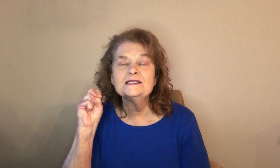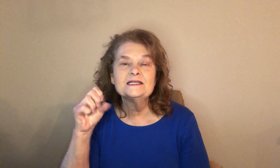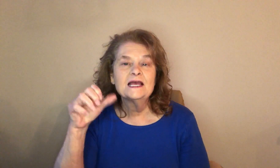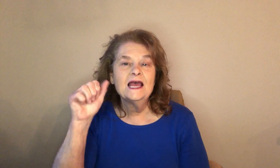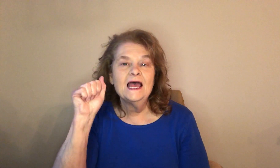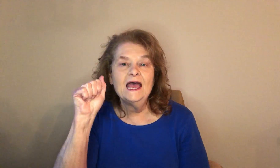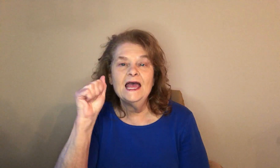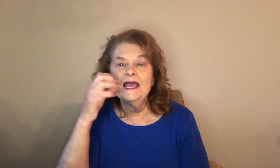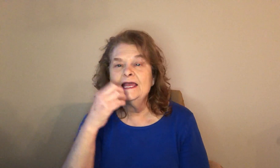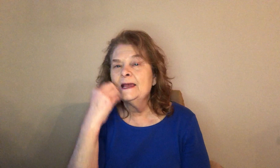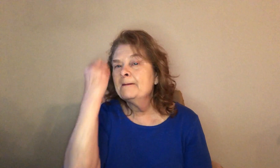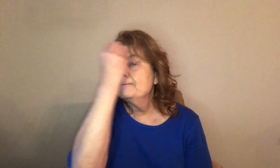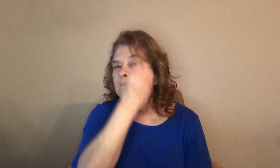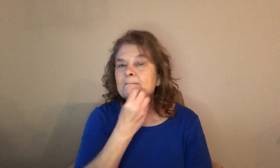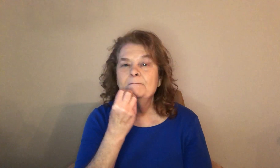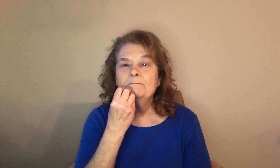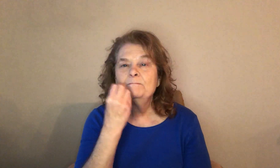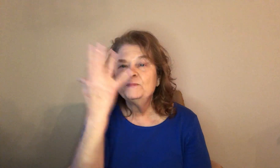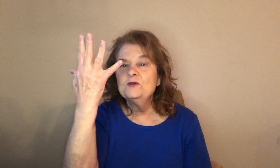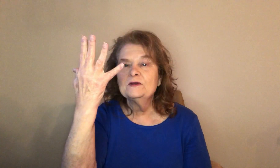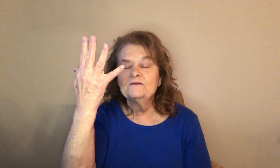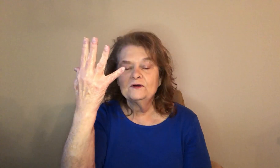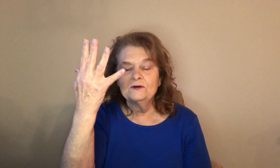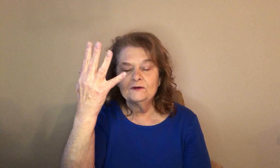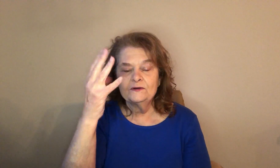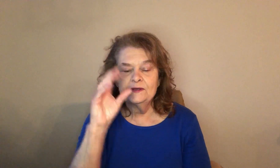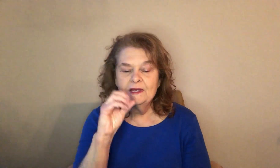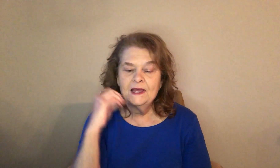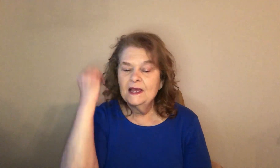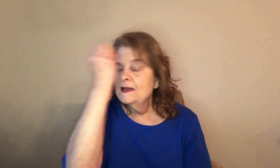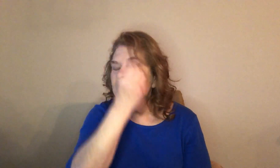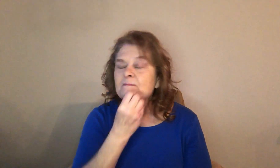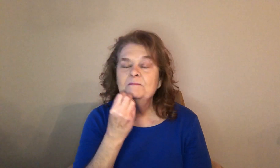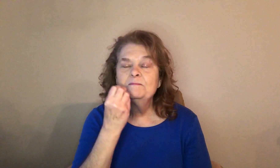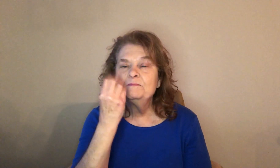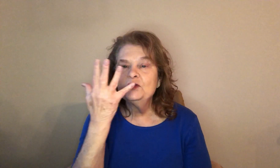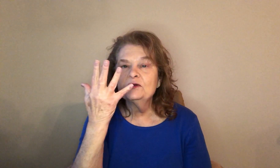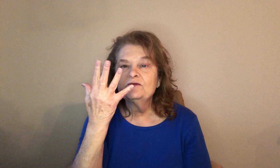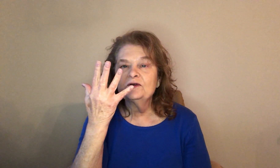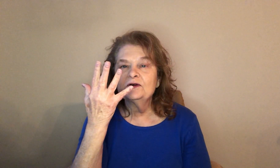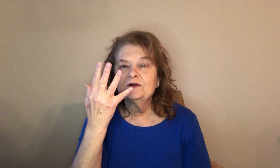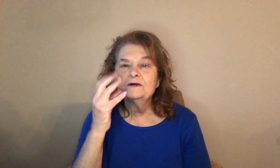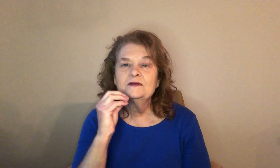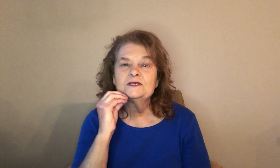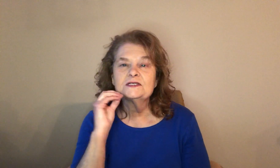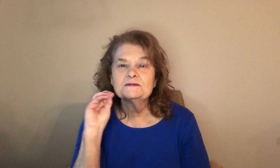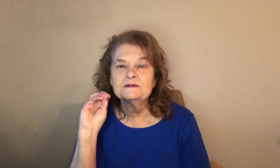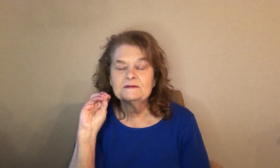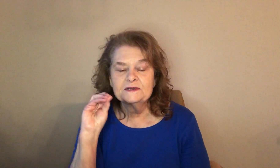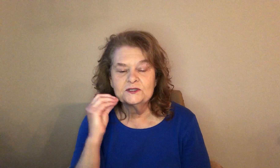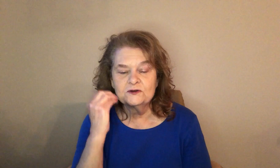was a beautiful Beautiful. Just